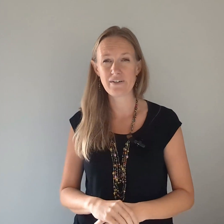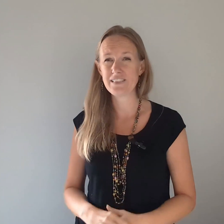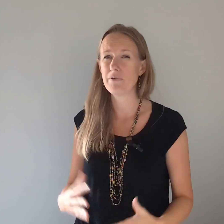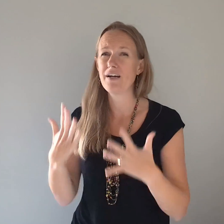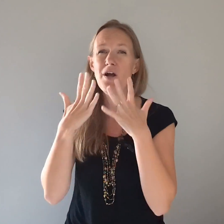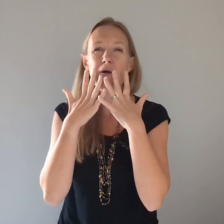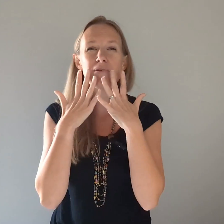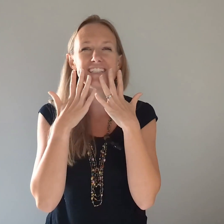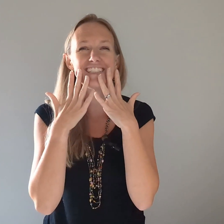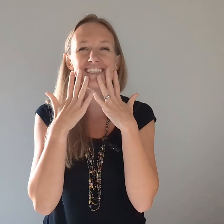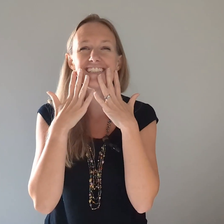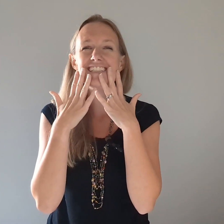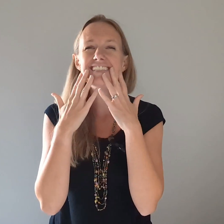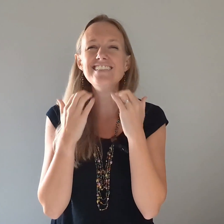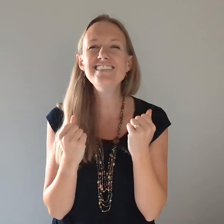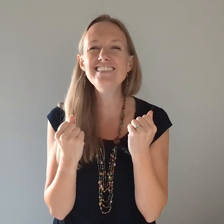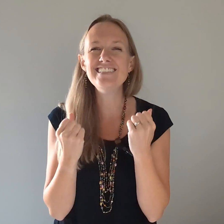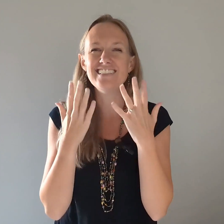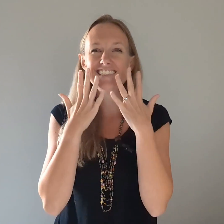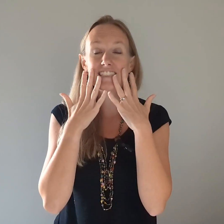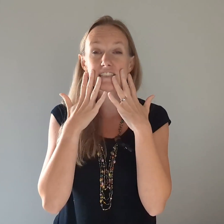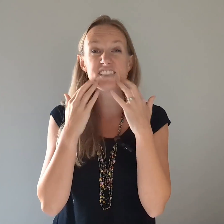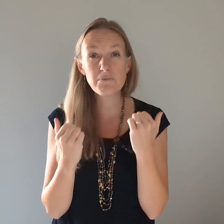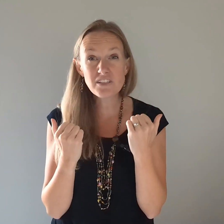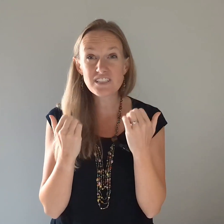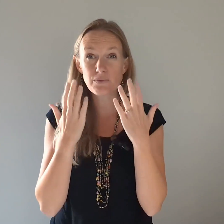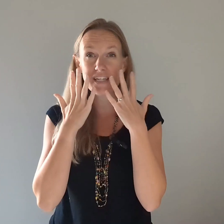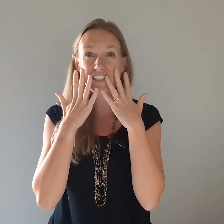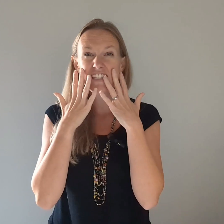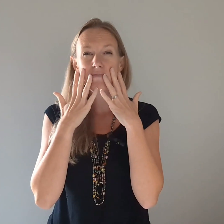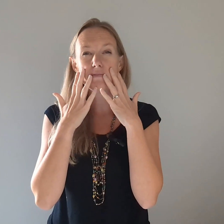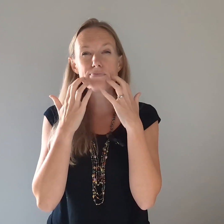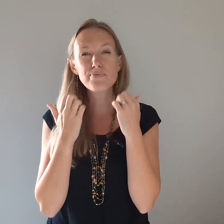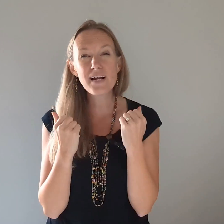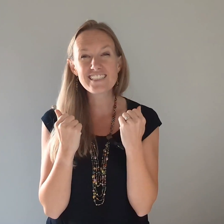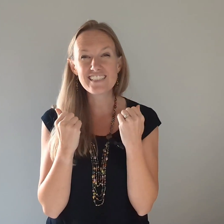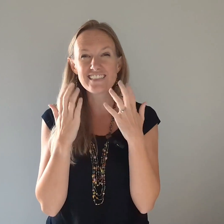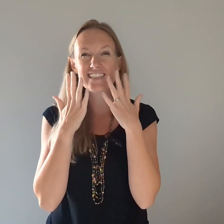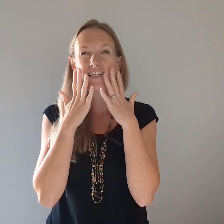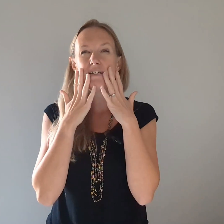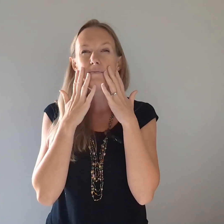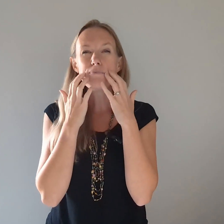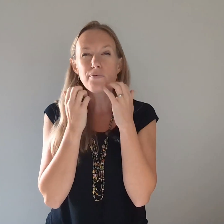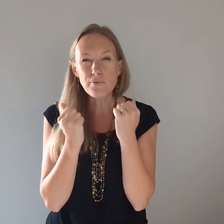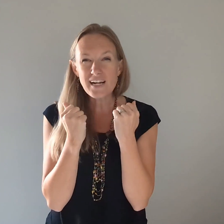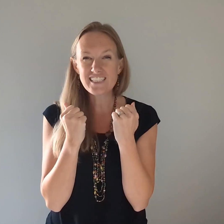grace appear. Precious, ooh, similar to sweet, but precious. Precious.